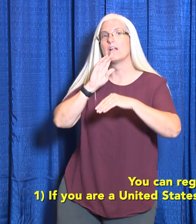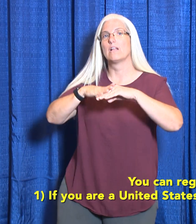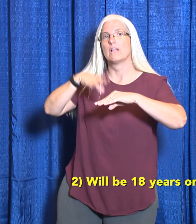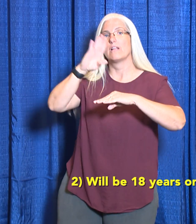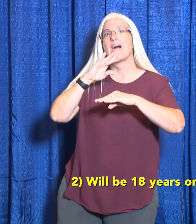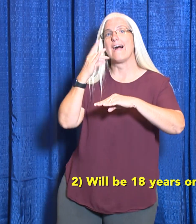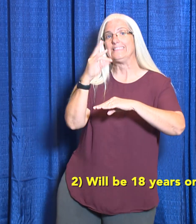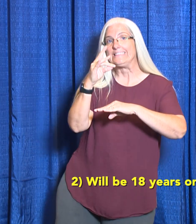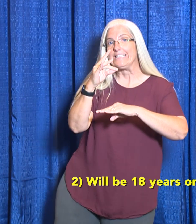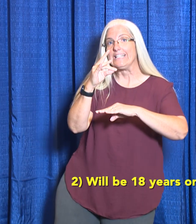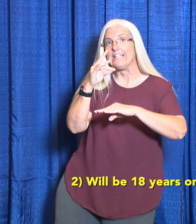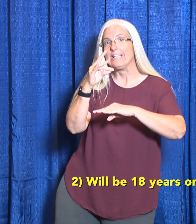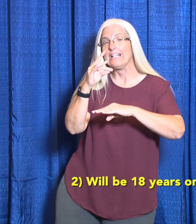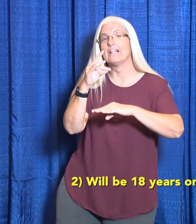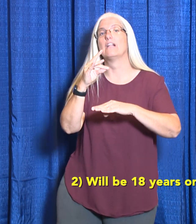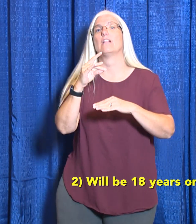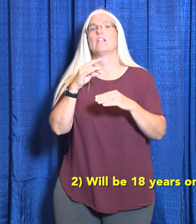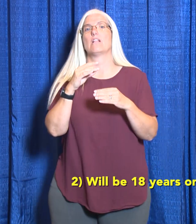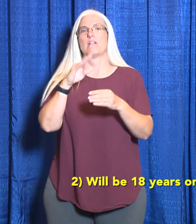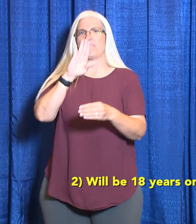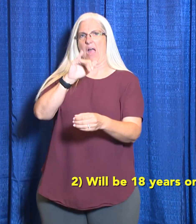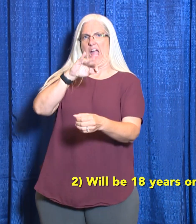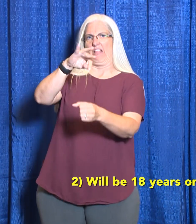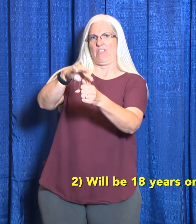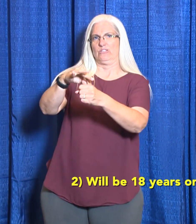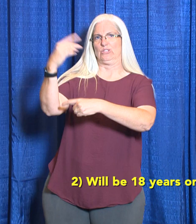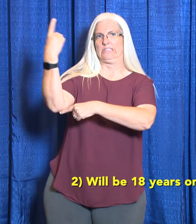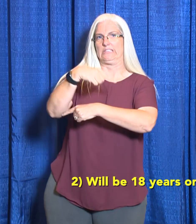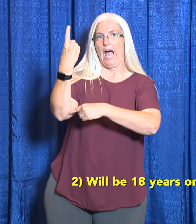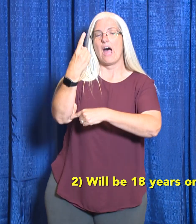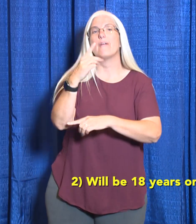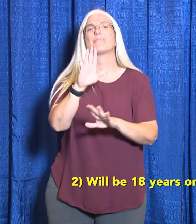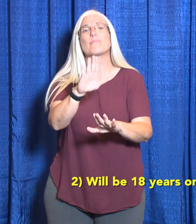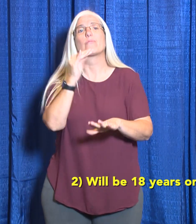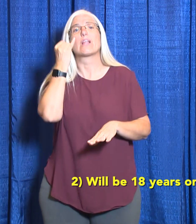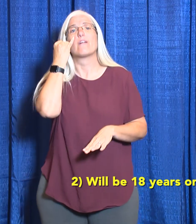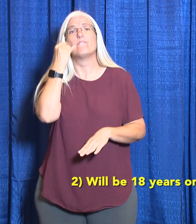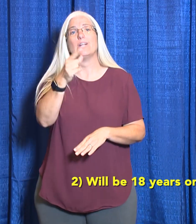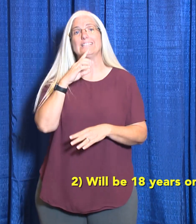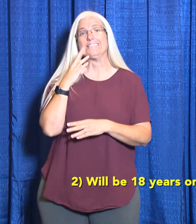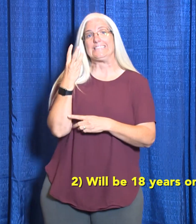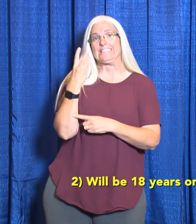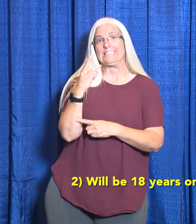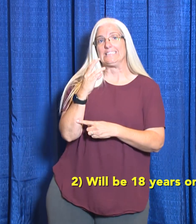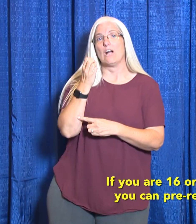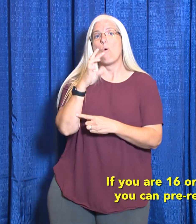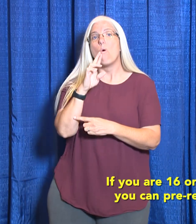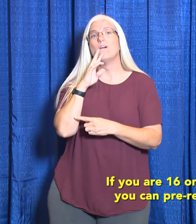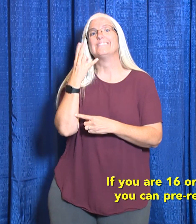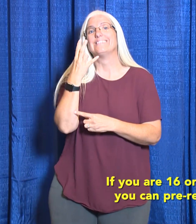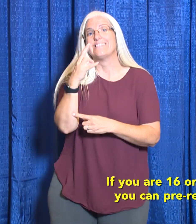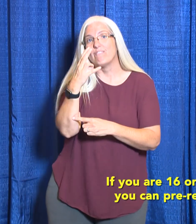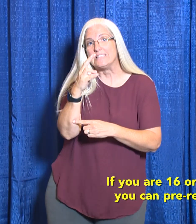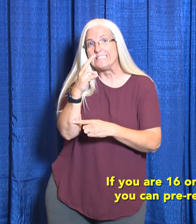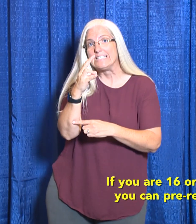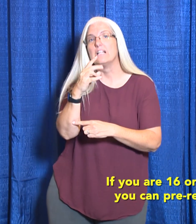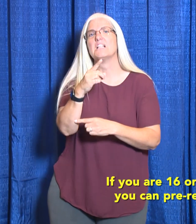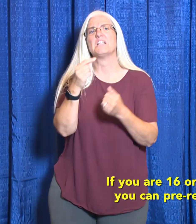will be 18 years or older by election day. If you are 16 or 17 years of age, you